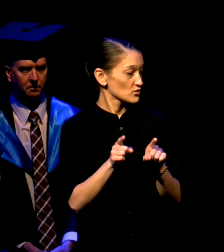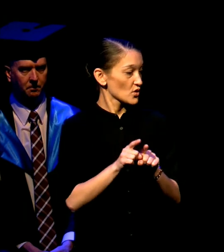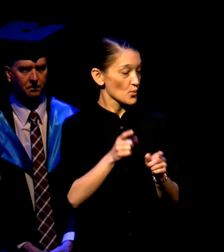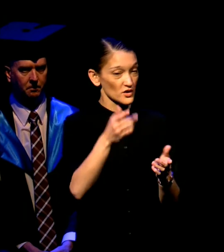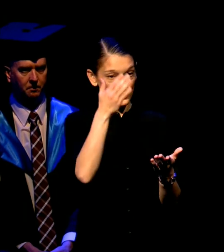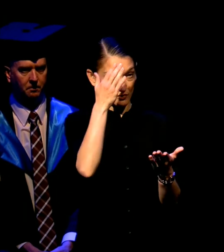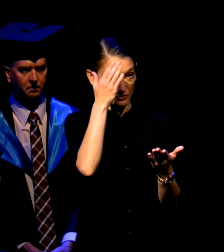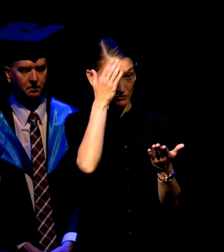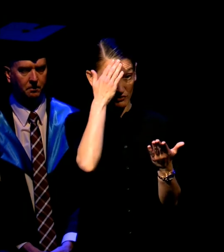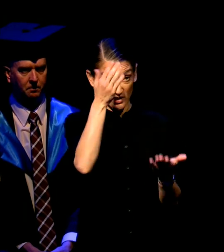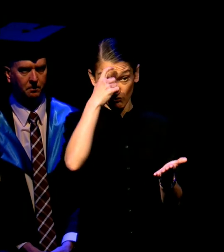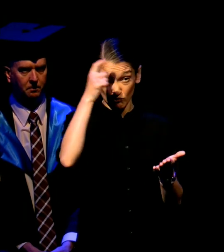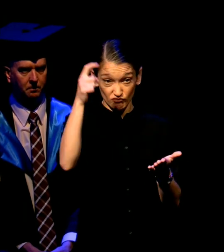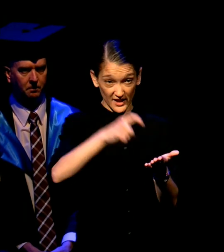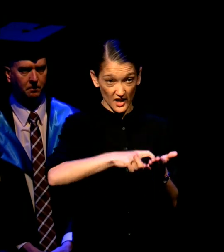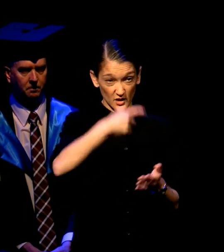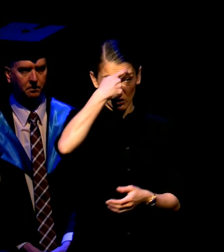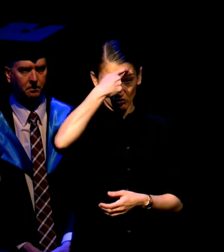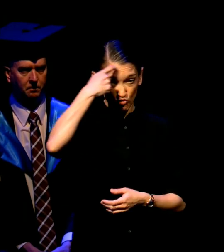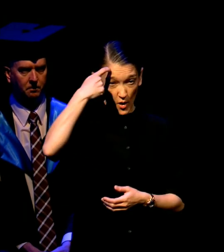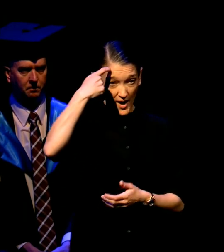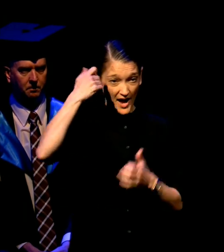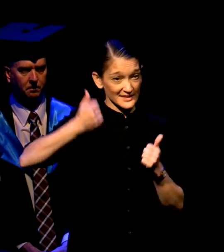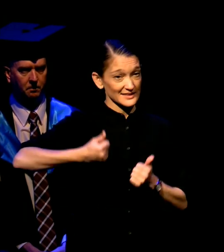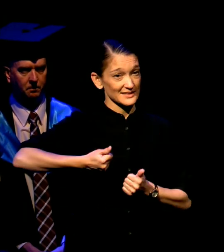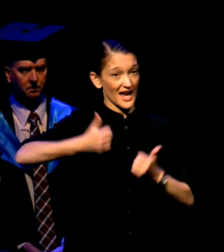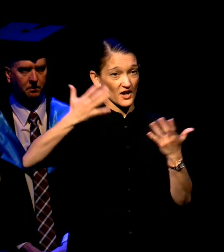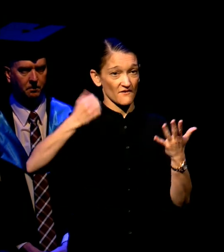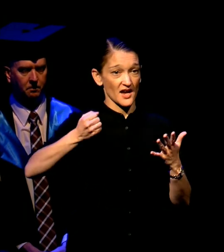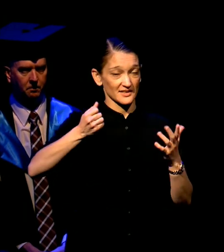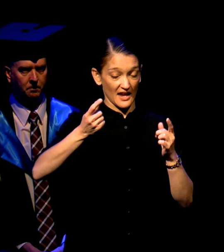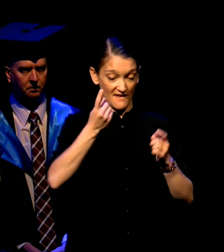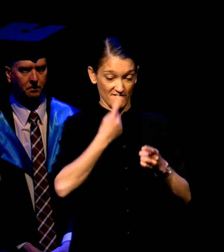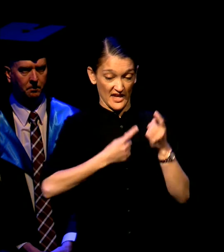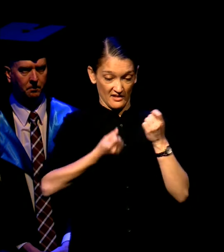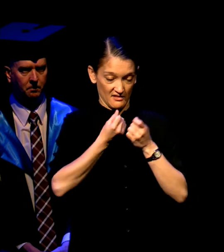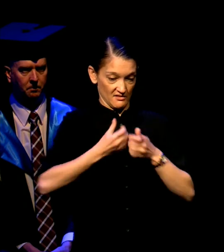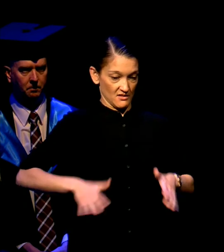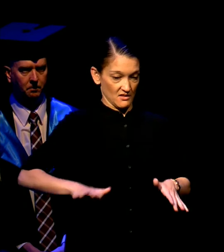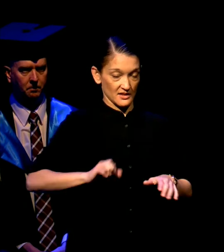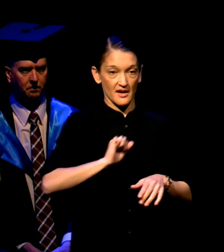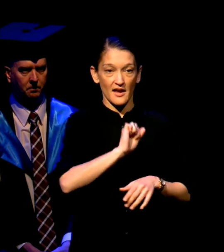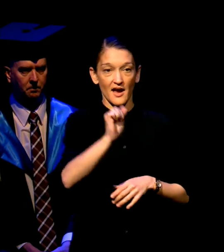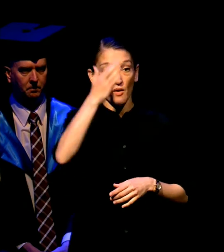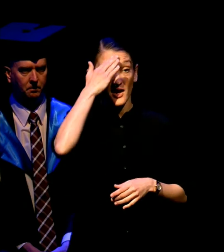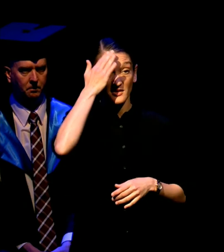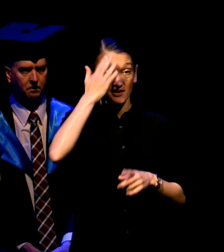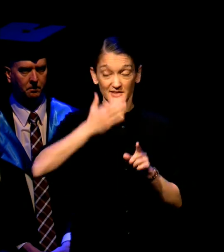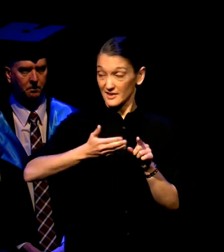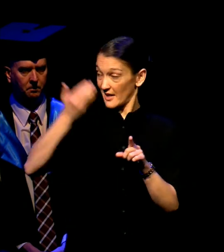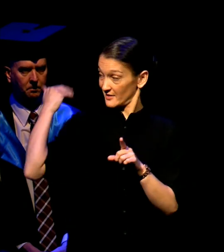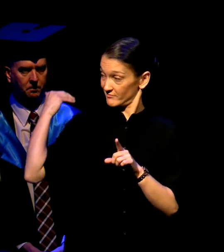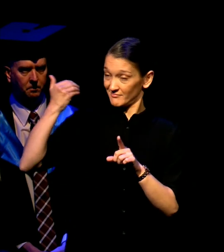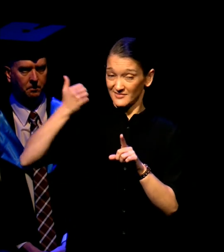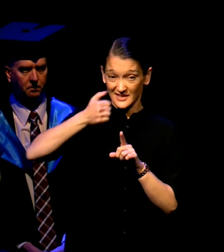recognise the trauma, sacrifice and displacement our elders and ancestors have experienced.